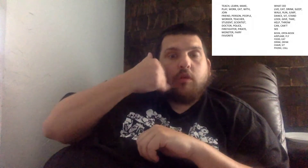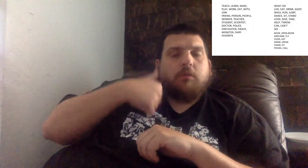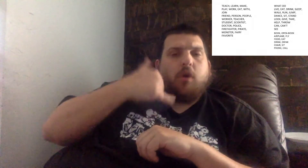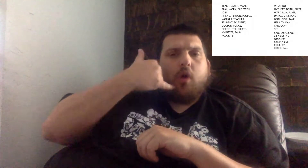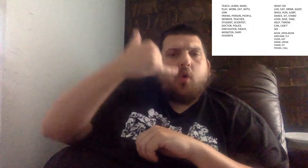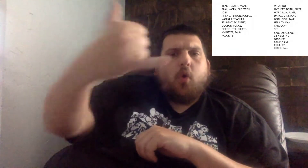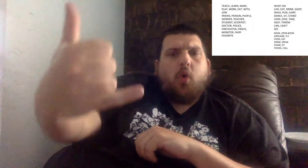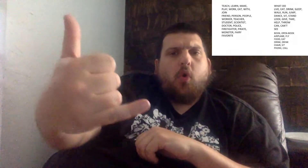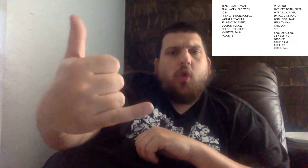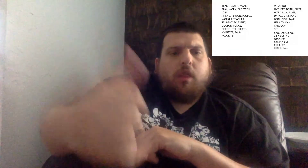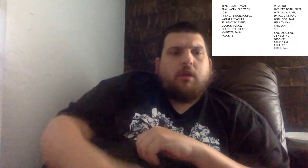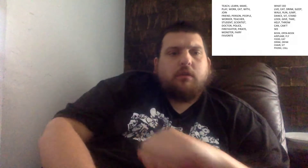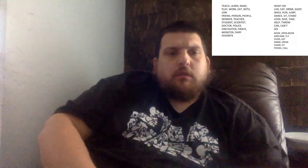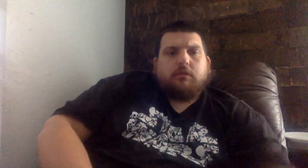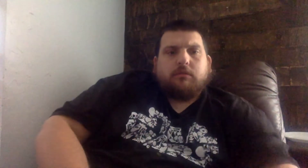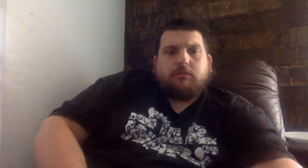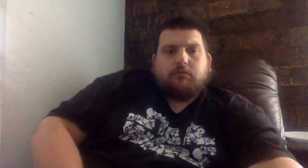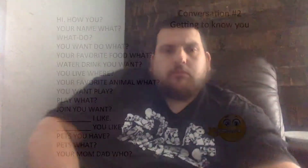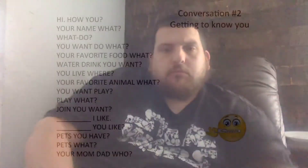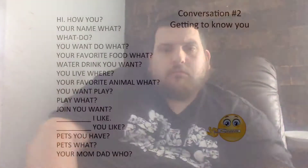phone, call,